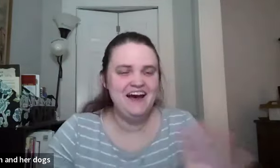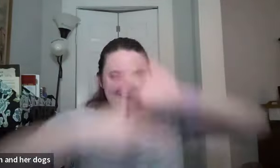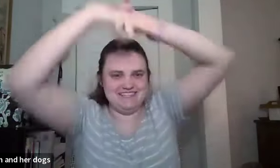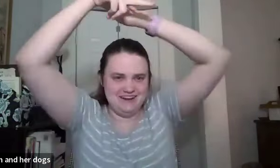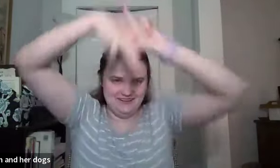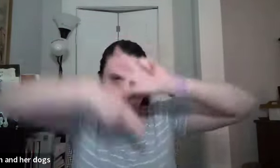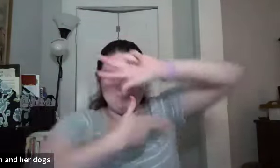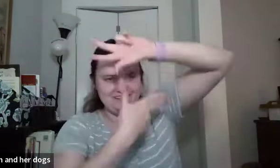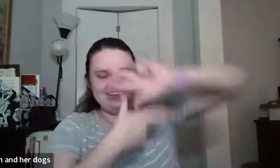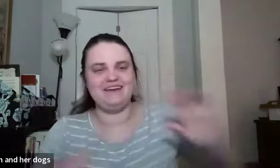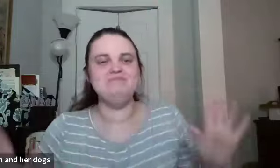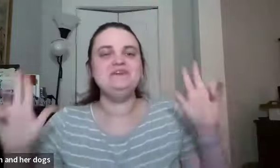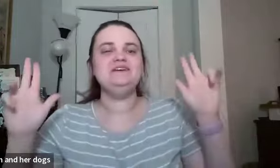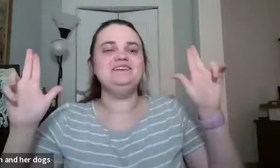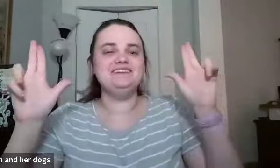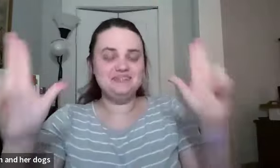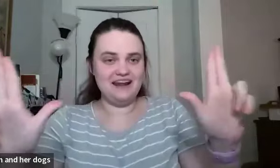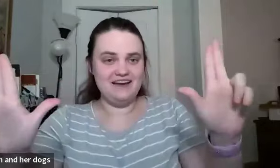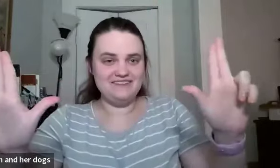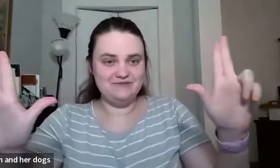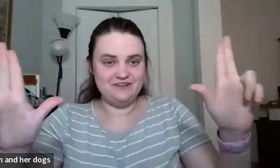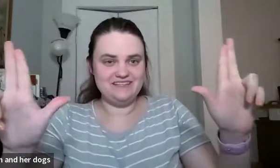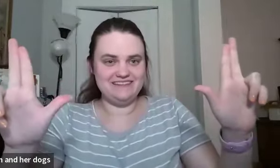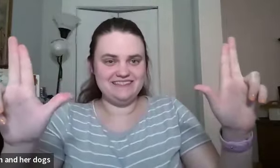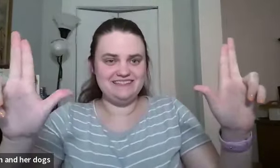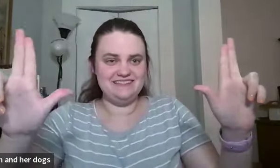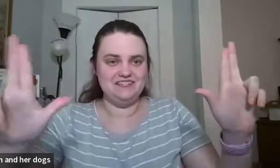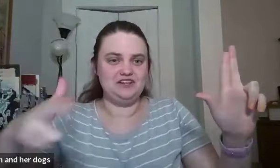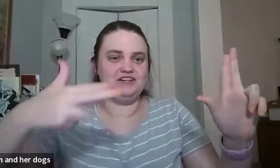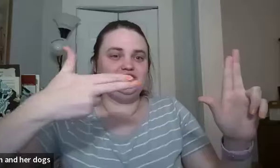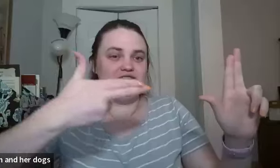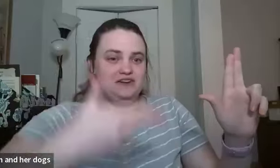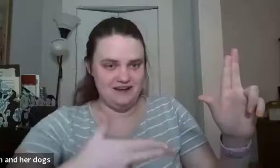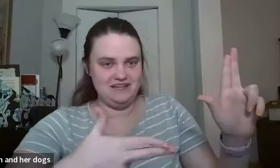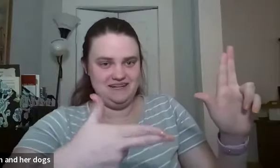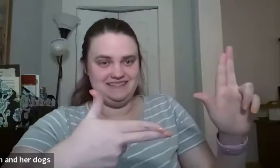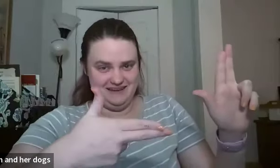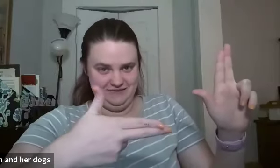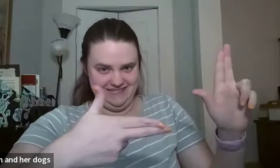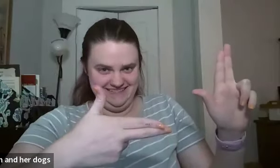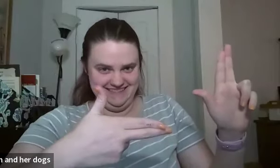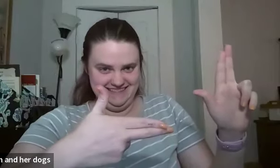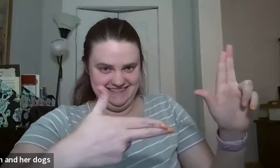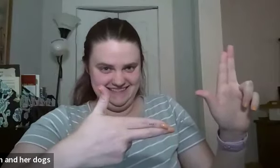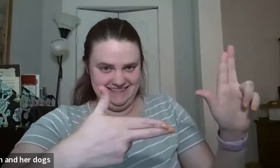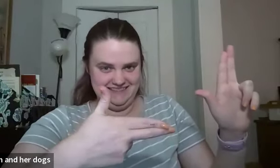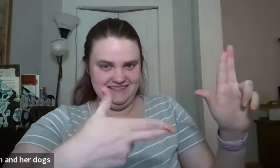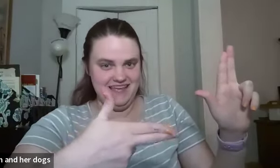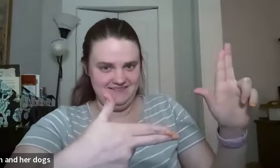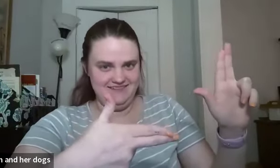I see her like completely. Okay. You're going to have these fingers like this. You're going to turn your non-dominant sideways. Yeah.